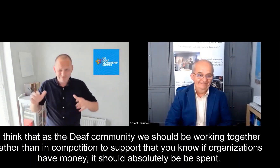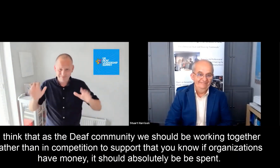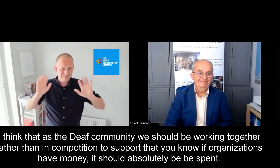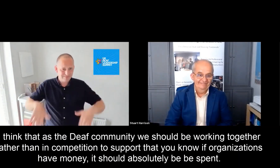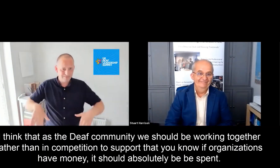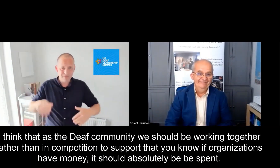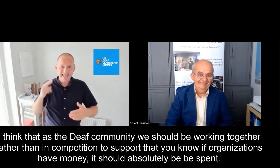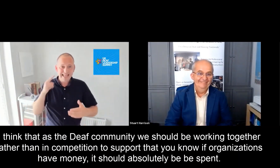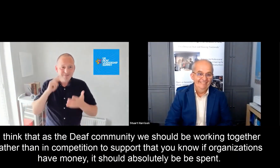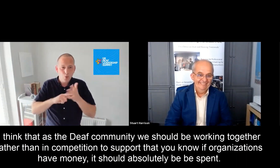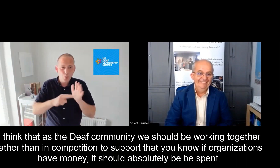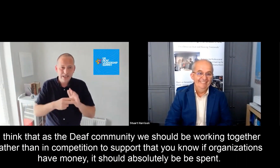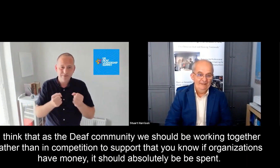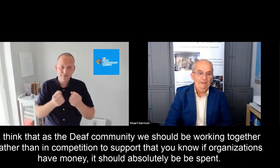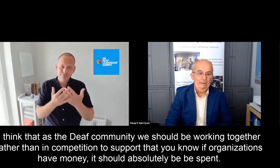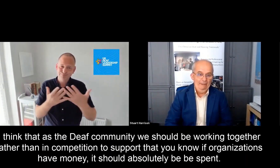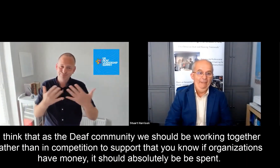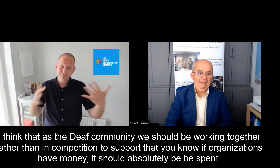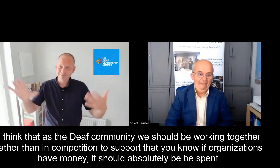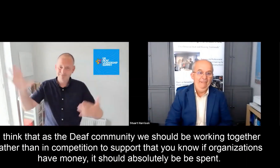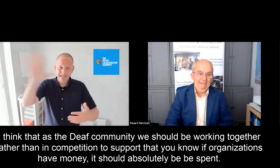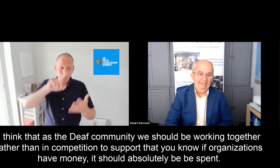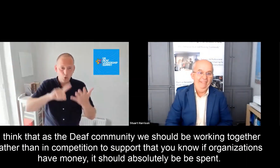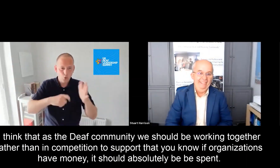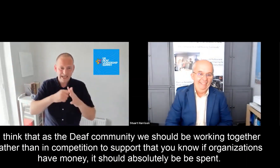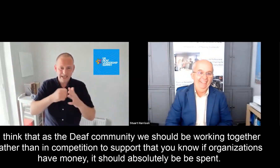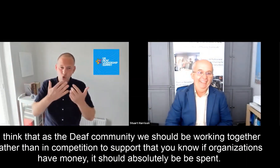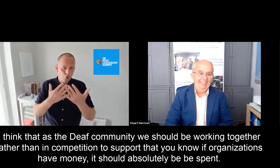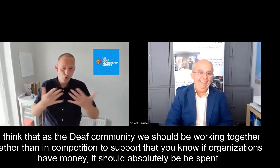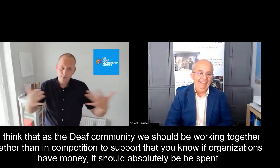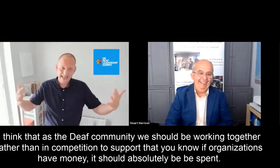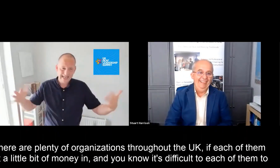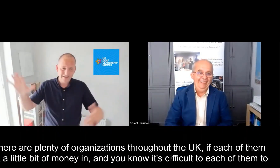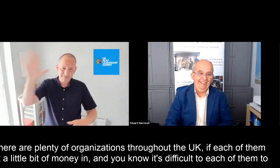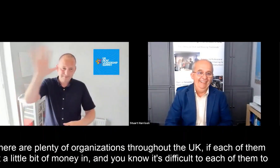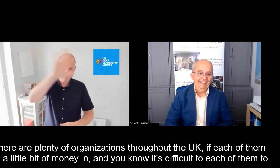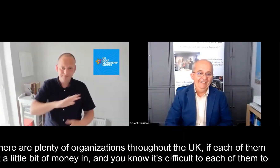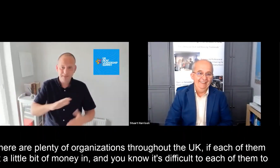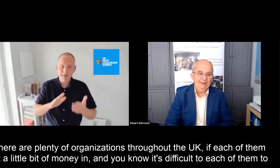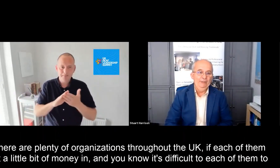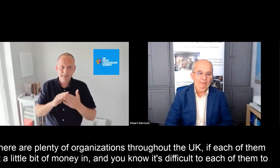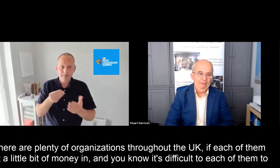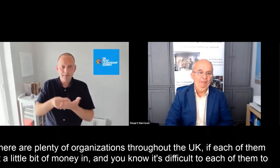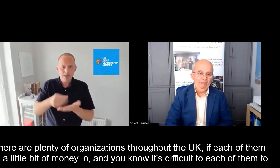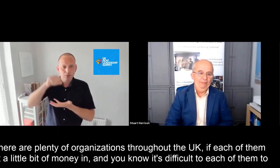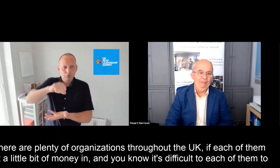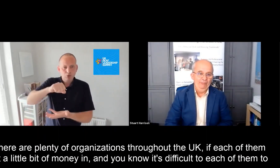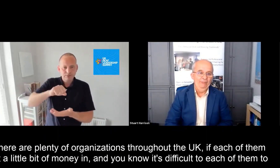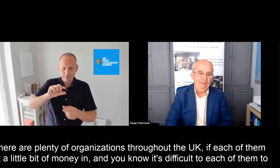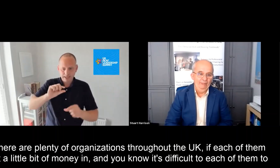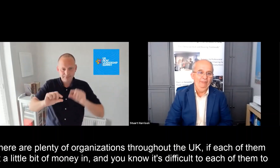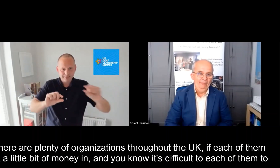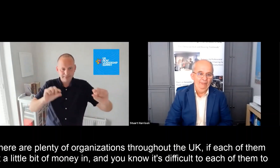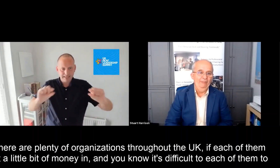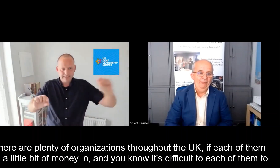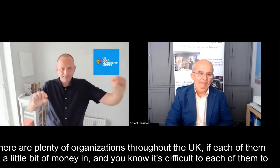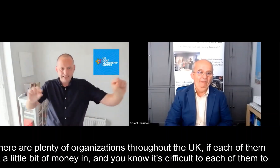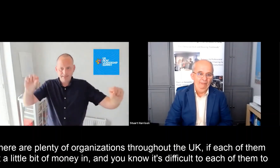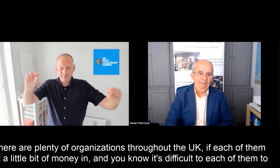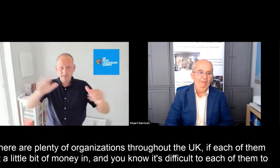have money, it should absolutely be spent. There are plenty of deaf organisations throughout the UK who have got, if